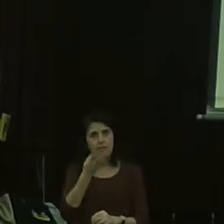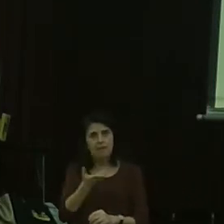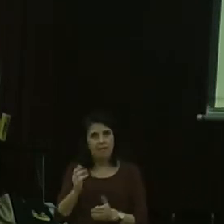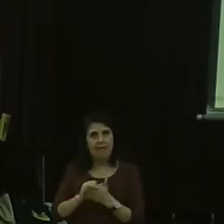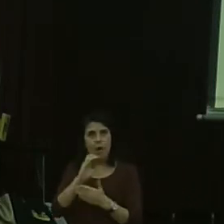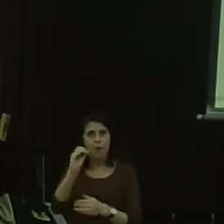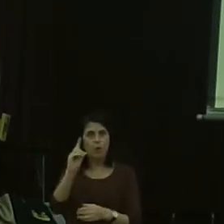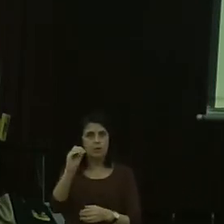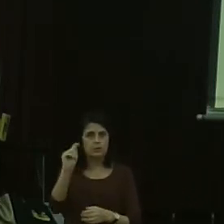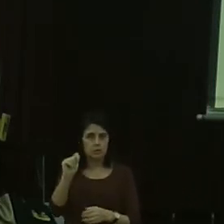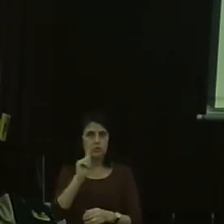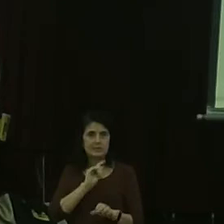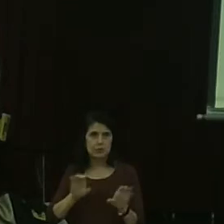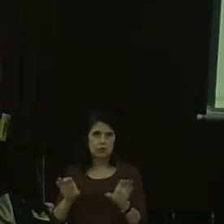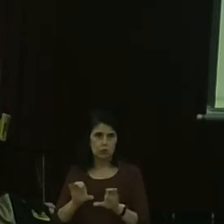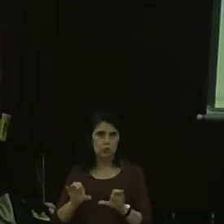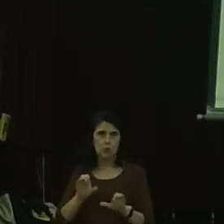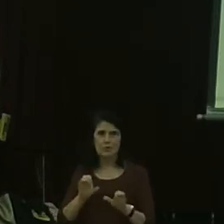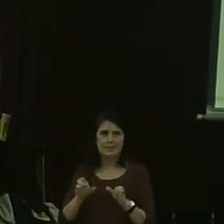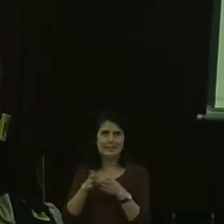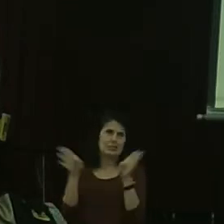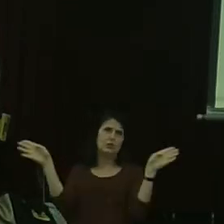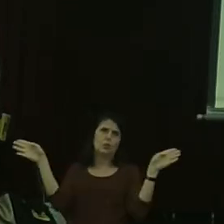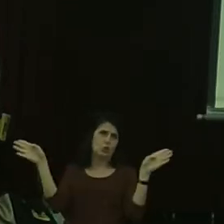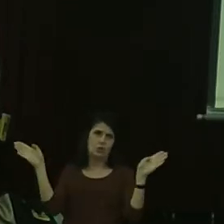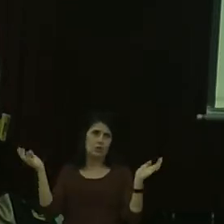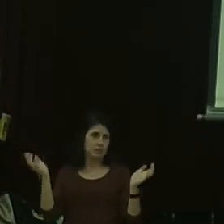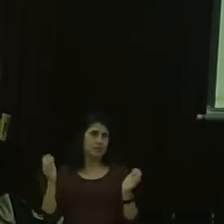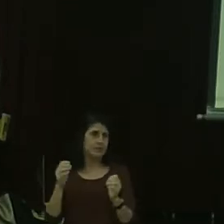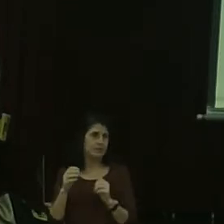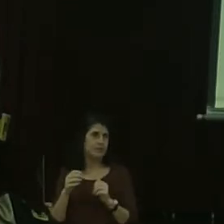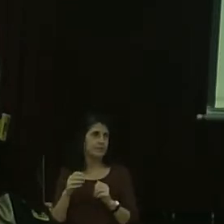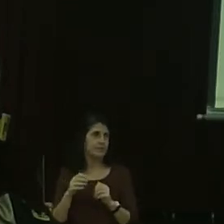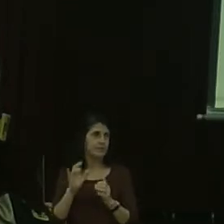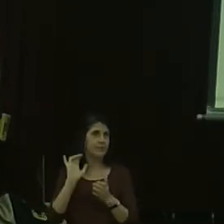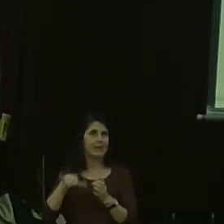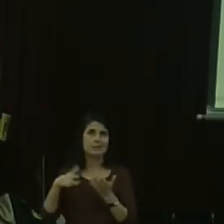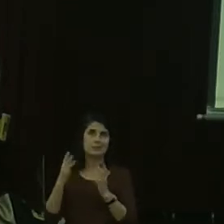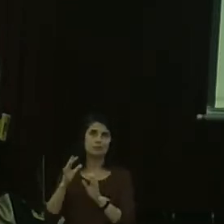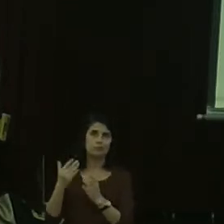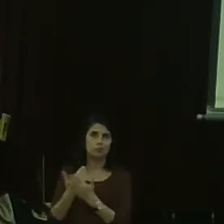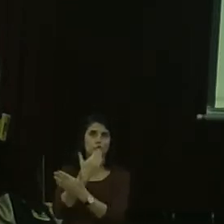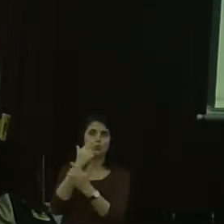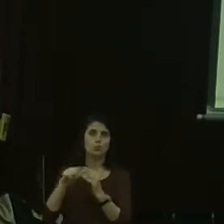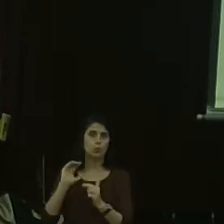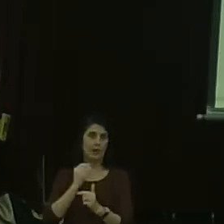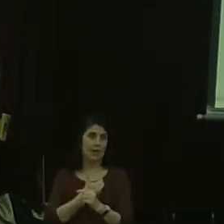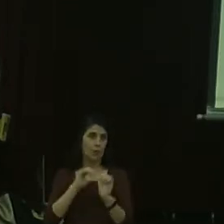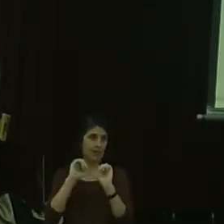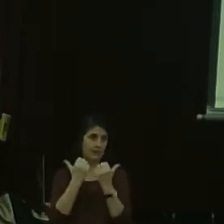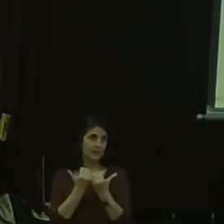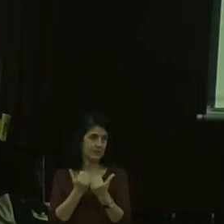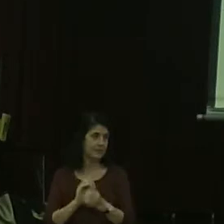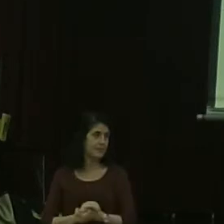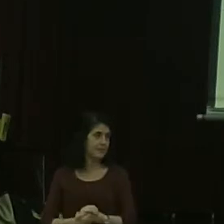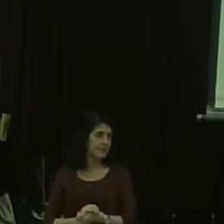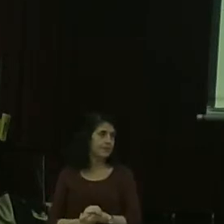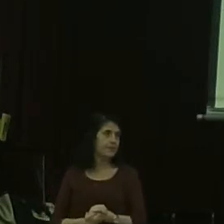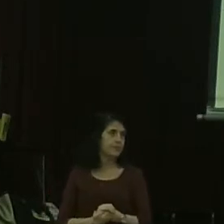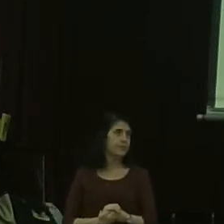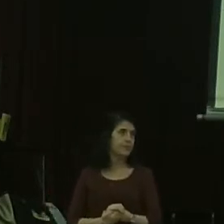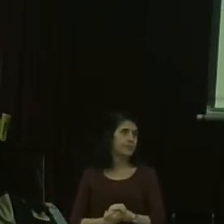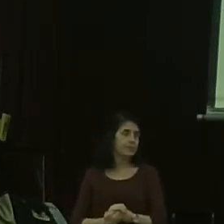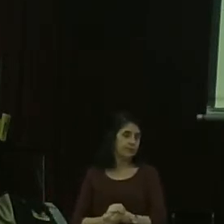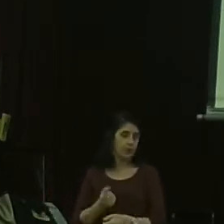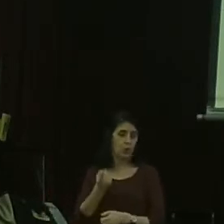is doing just holistically that is unique and new to the agency. And so one of the